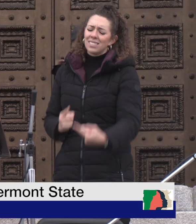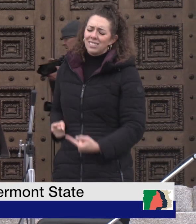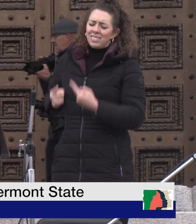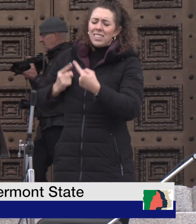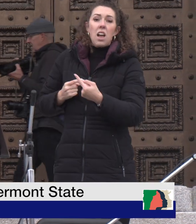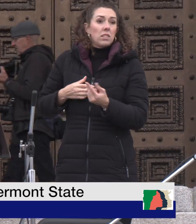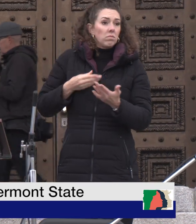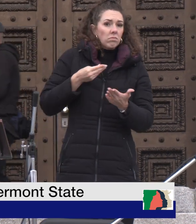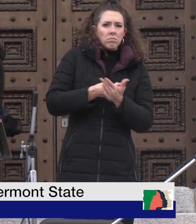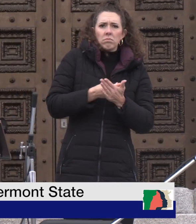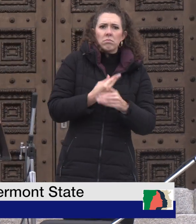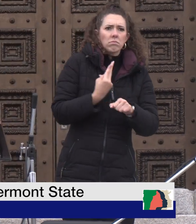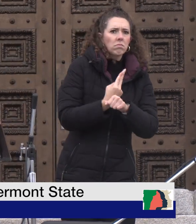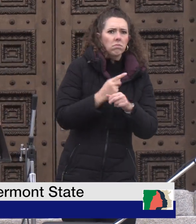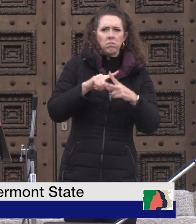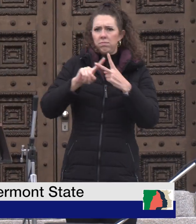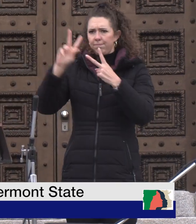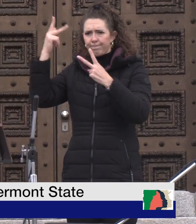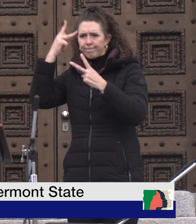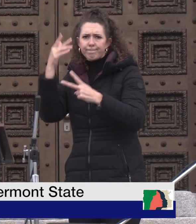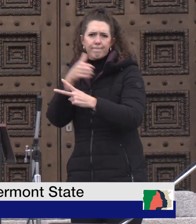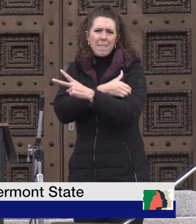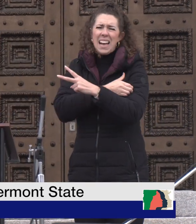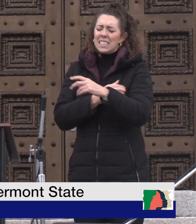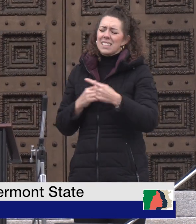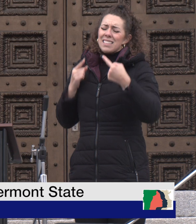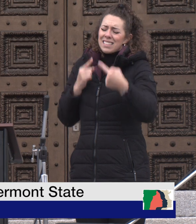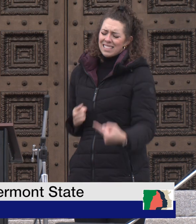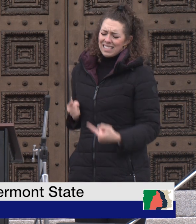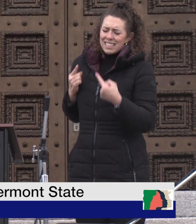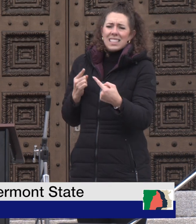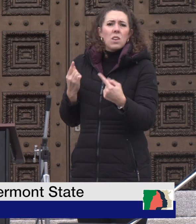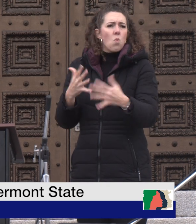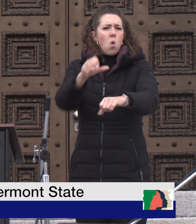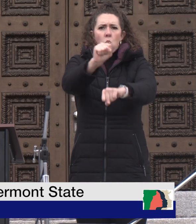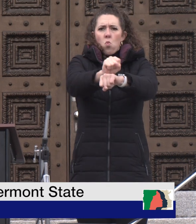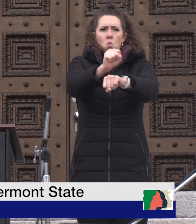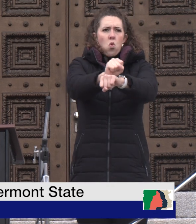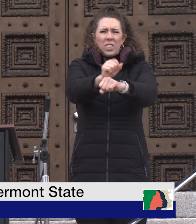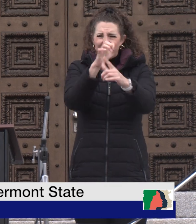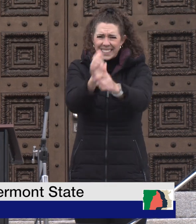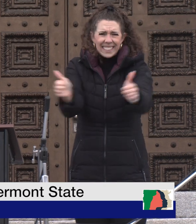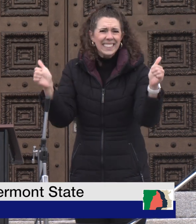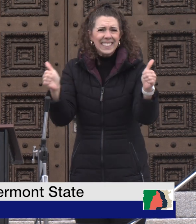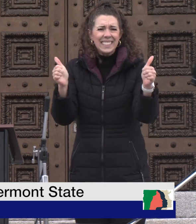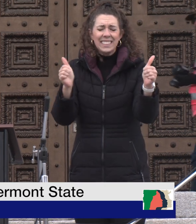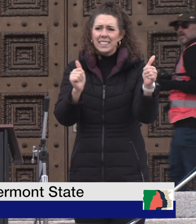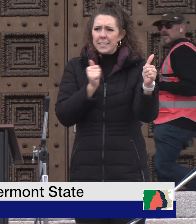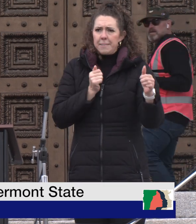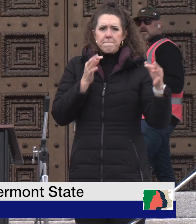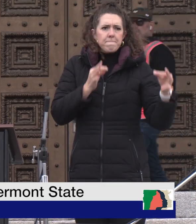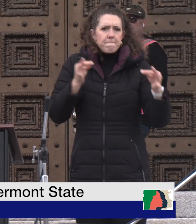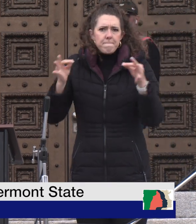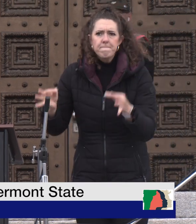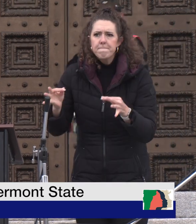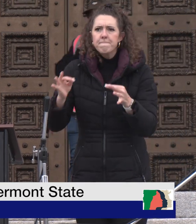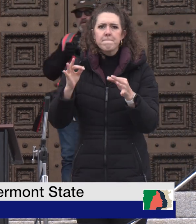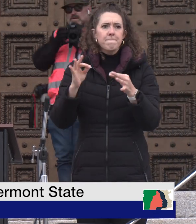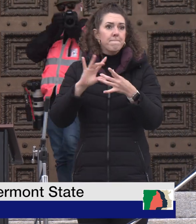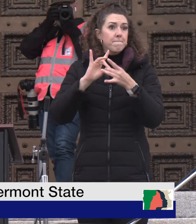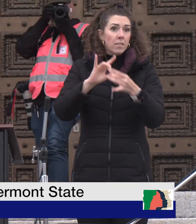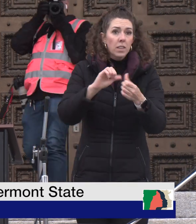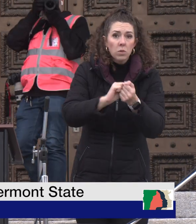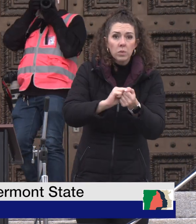to demand the right to do any kind of job they wanted, to get any kind of education they